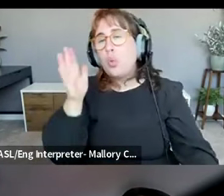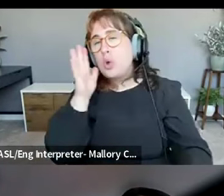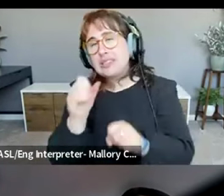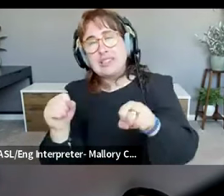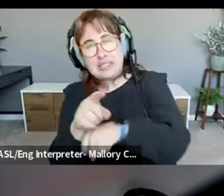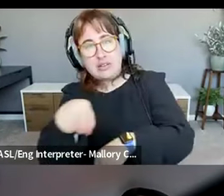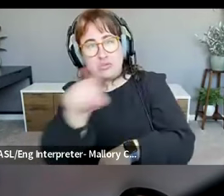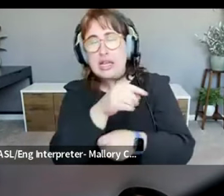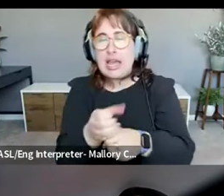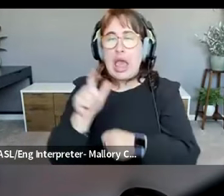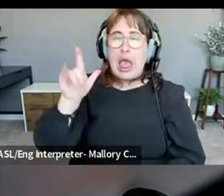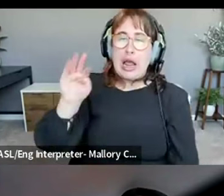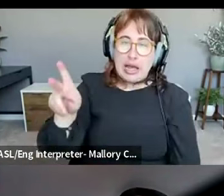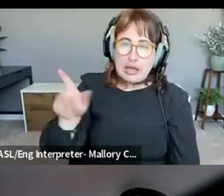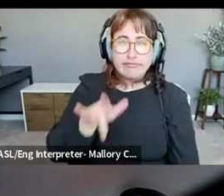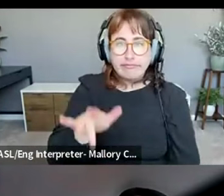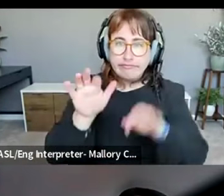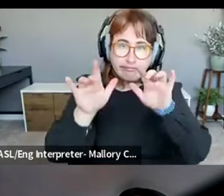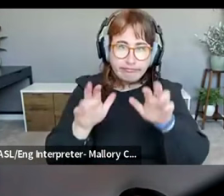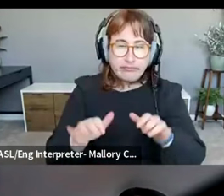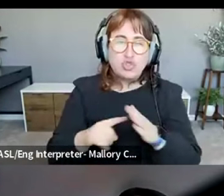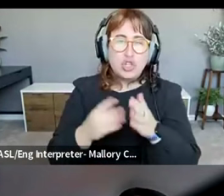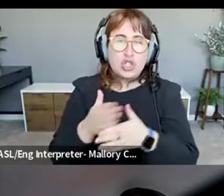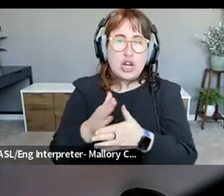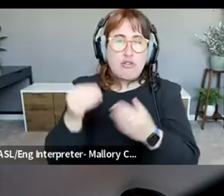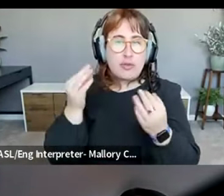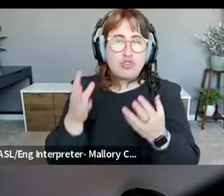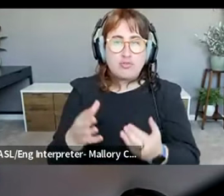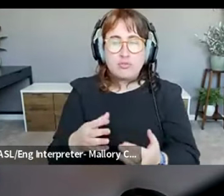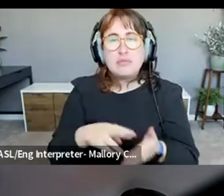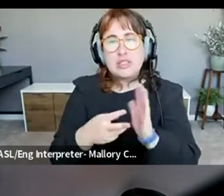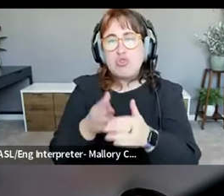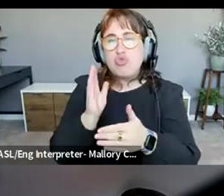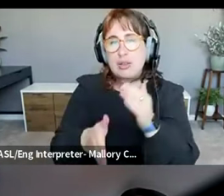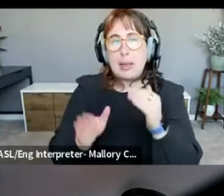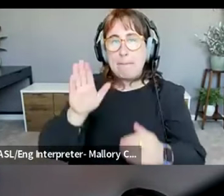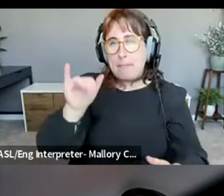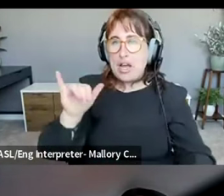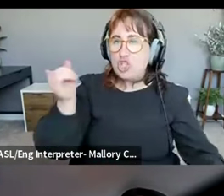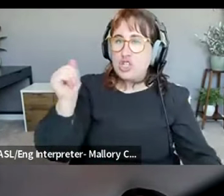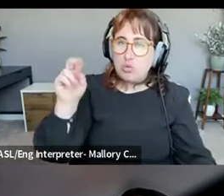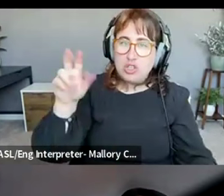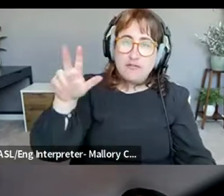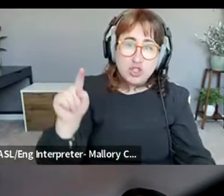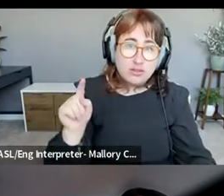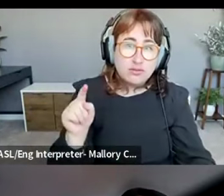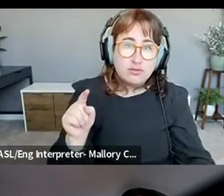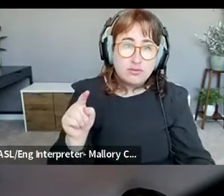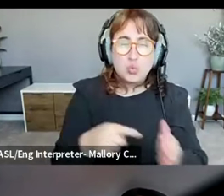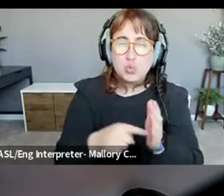hyperlink to start sharing that information. And you need to complete your reporting by January 31st,